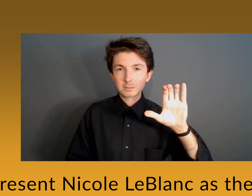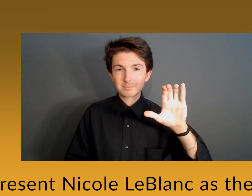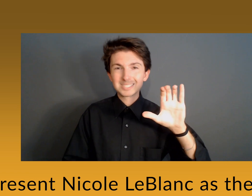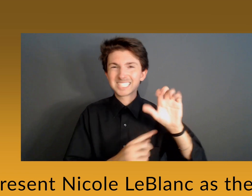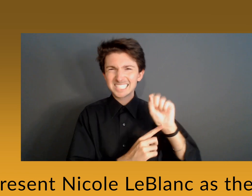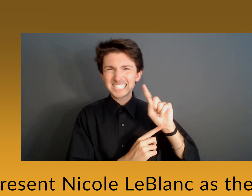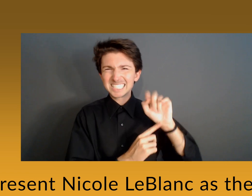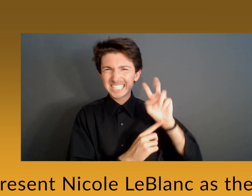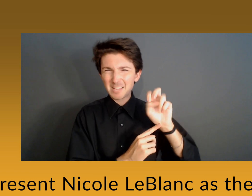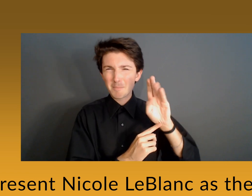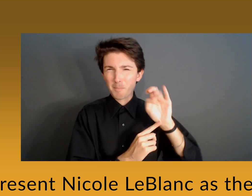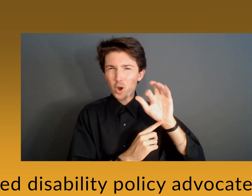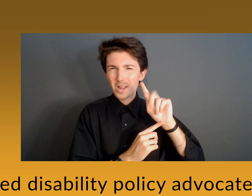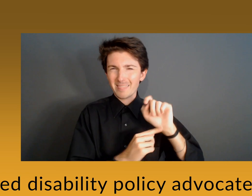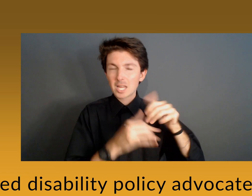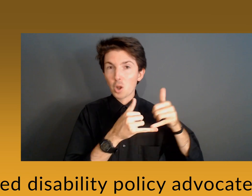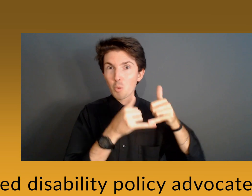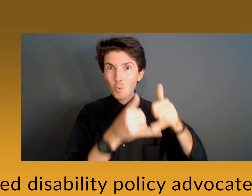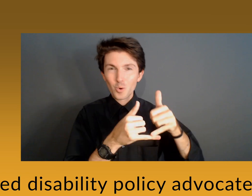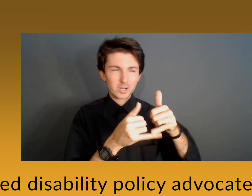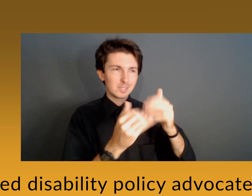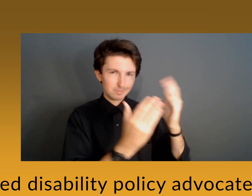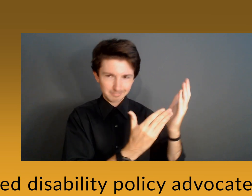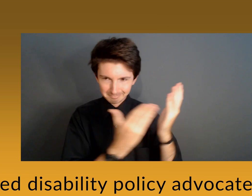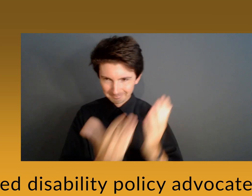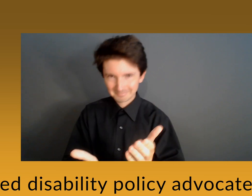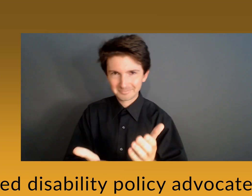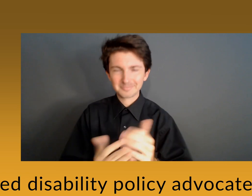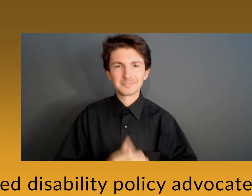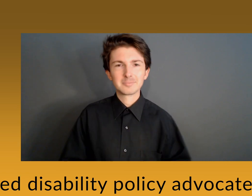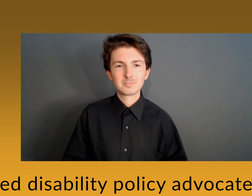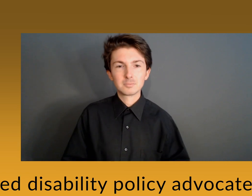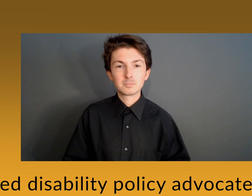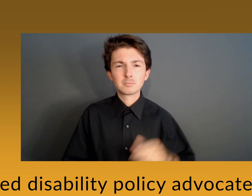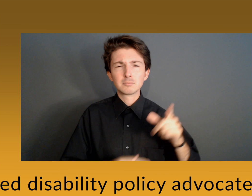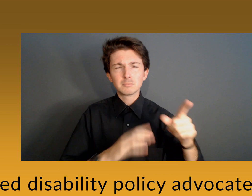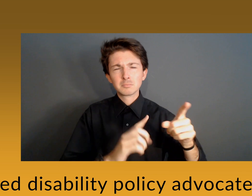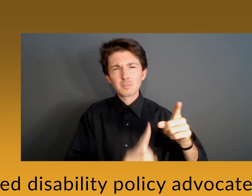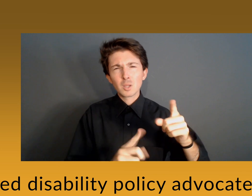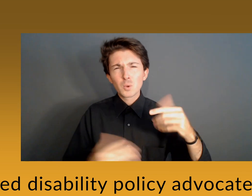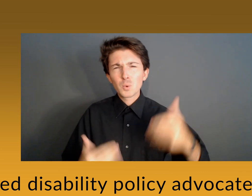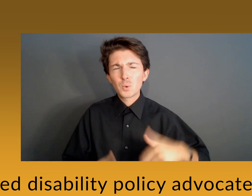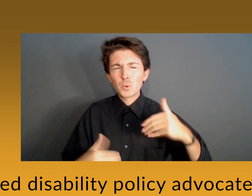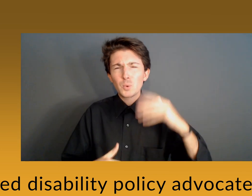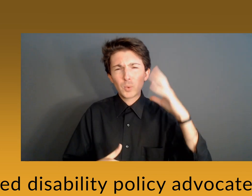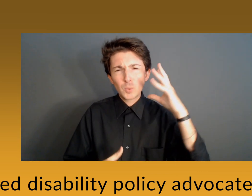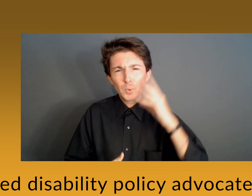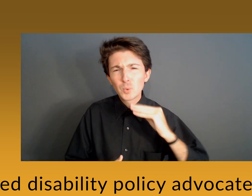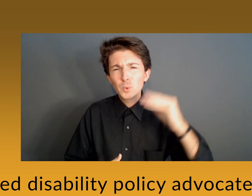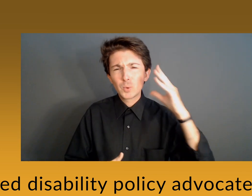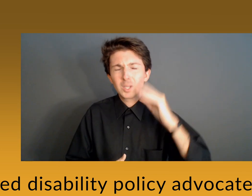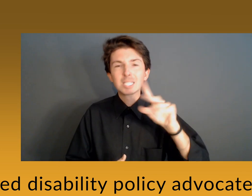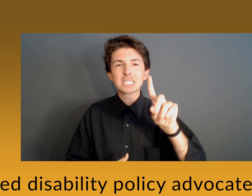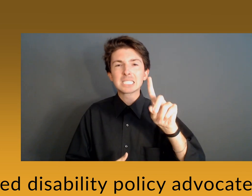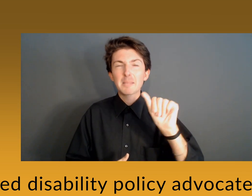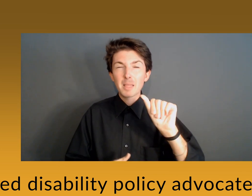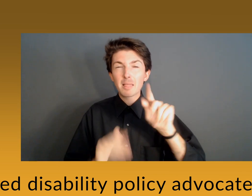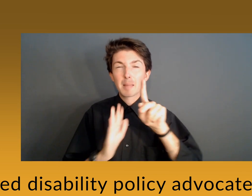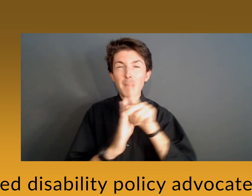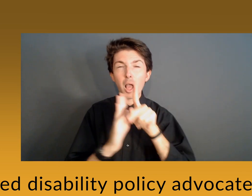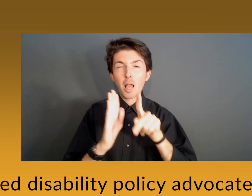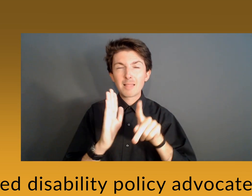Bartlett Award. Nicole is a seasoned disability policy advocate for people